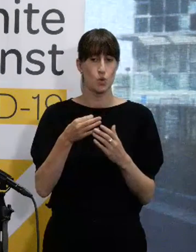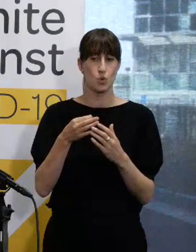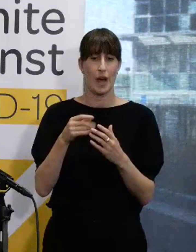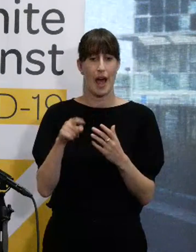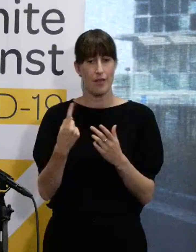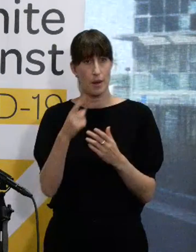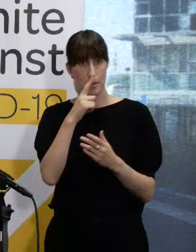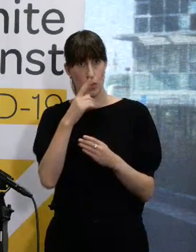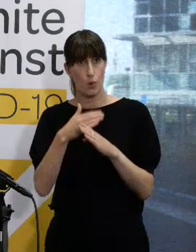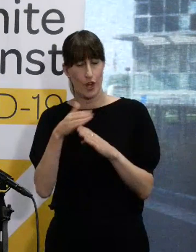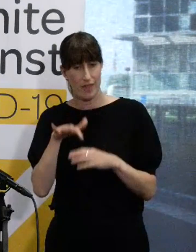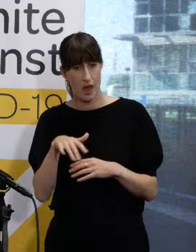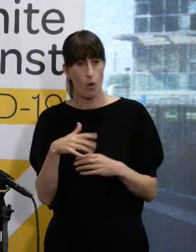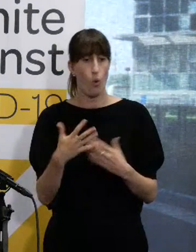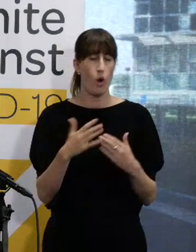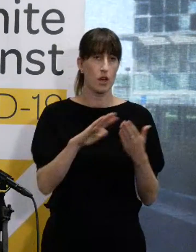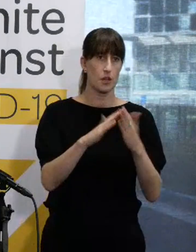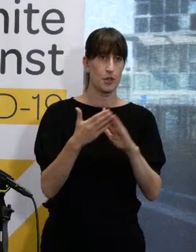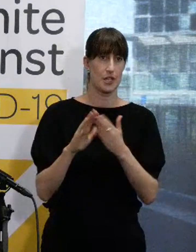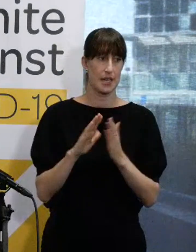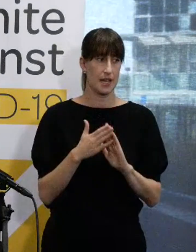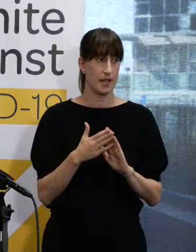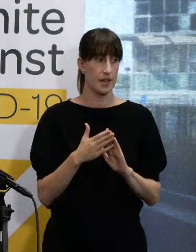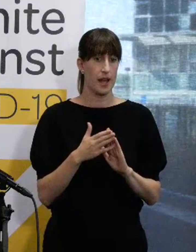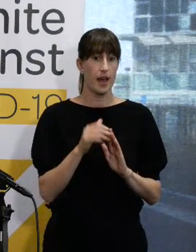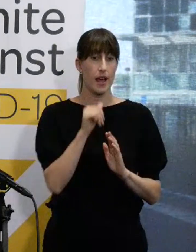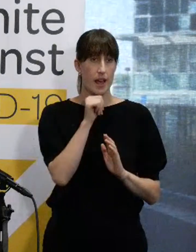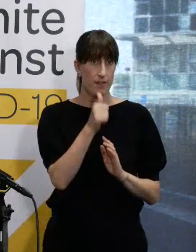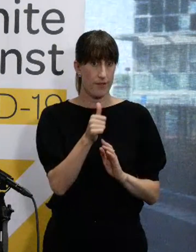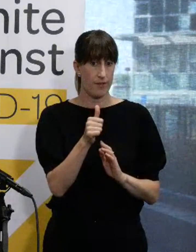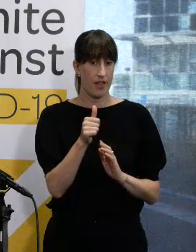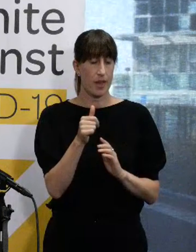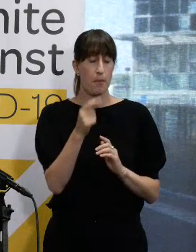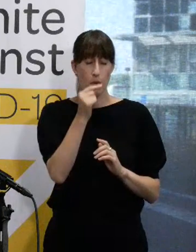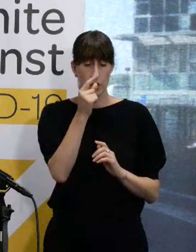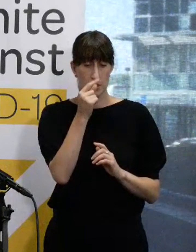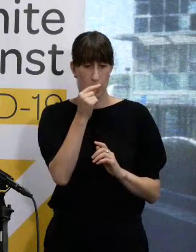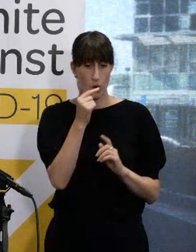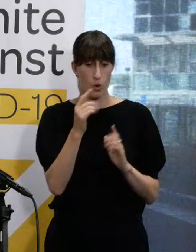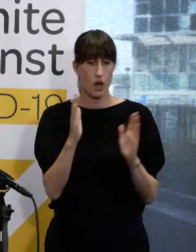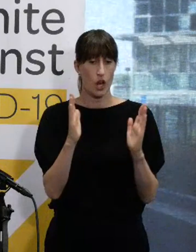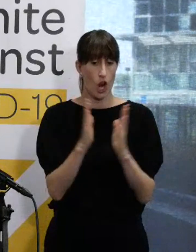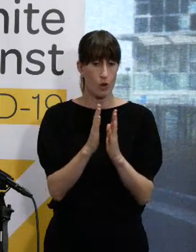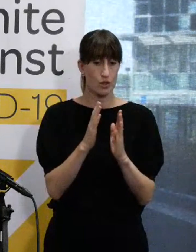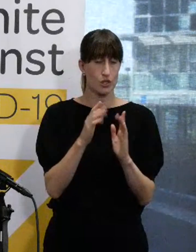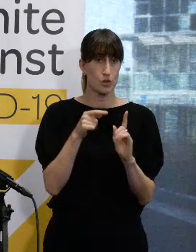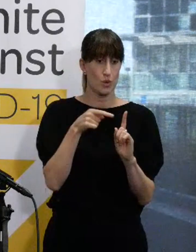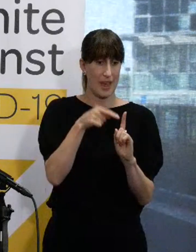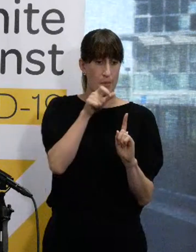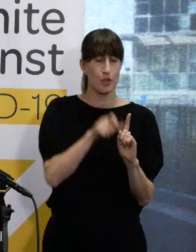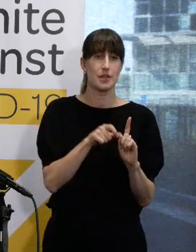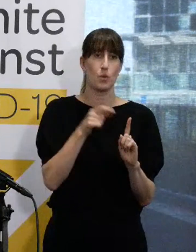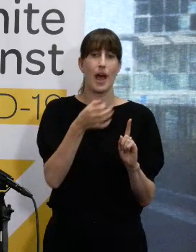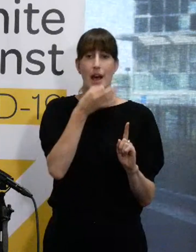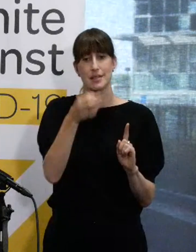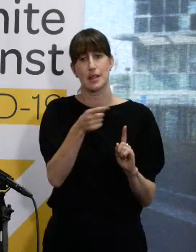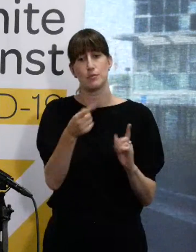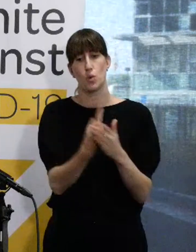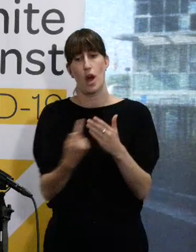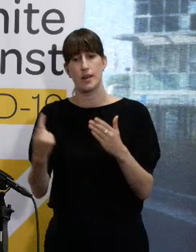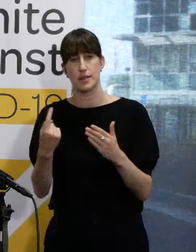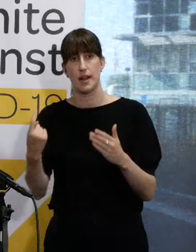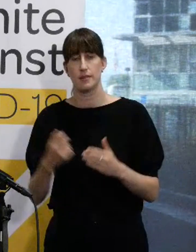it, ask people who may have been exposed to isolate and be tested until they've returned it, and stay isolated until they've returned How long a have you negative been result. working